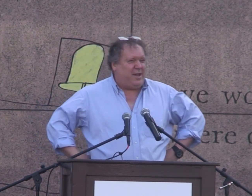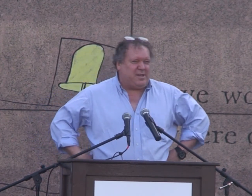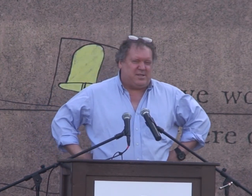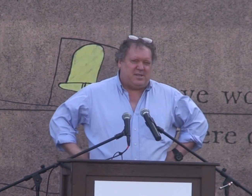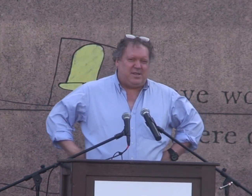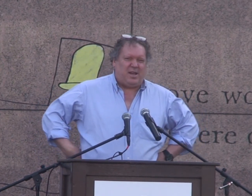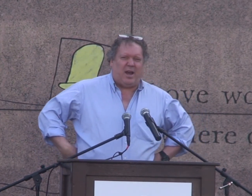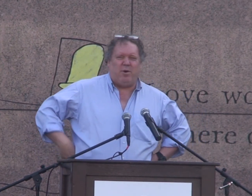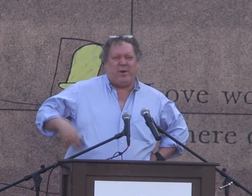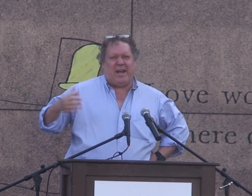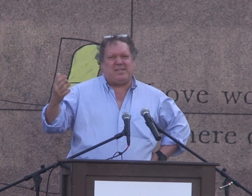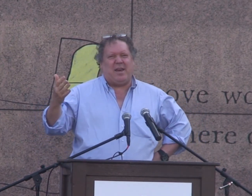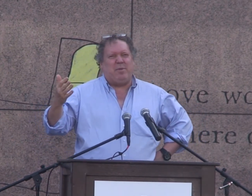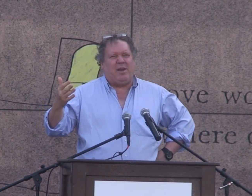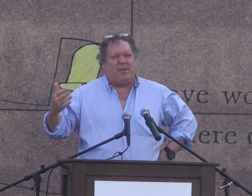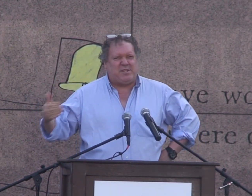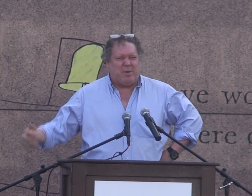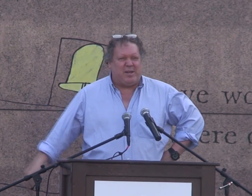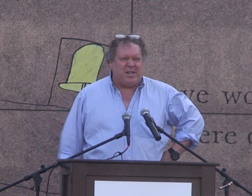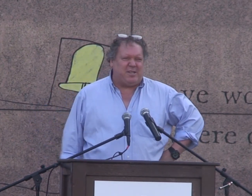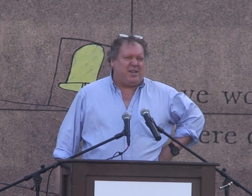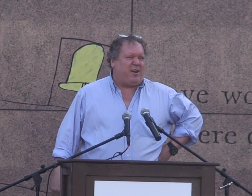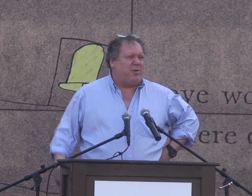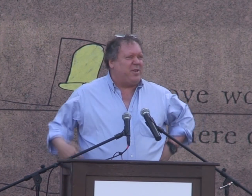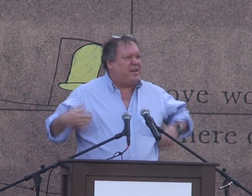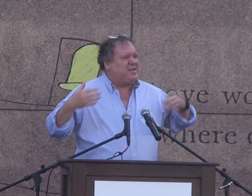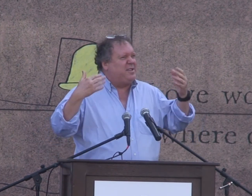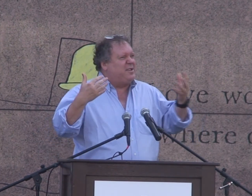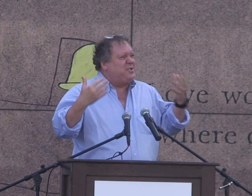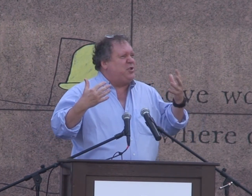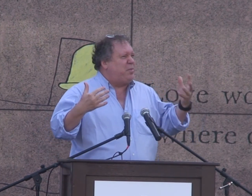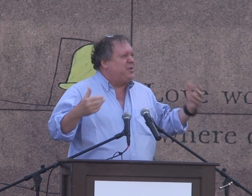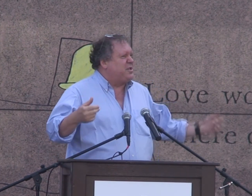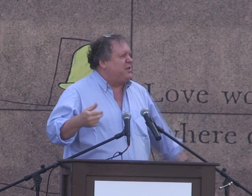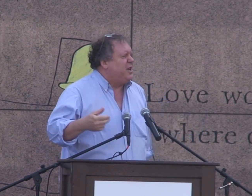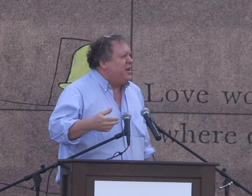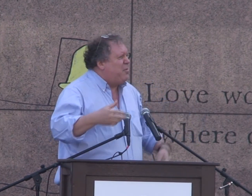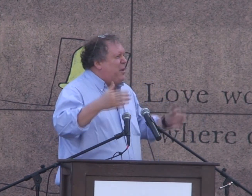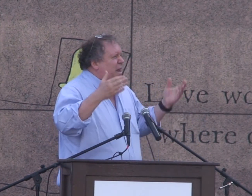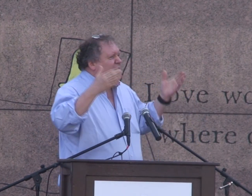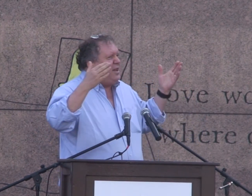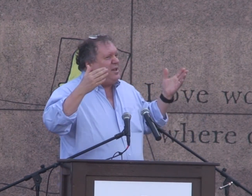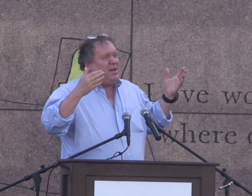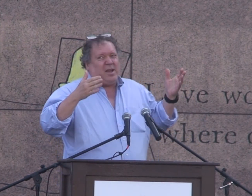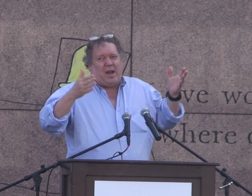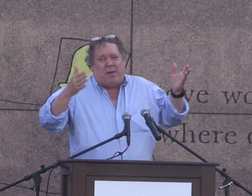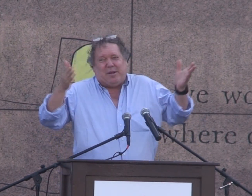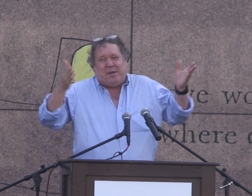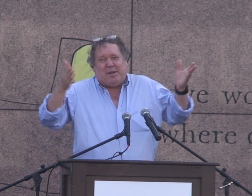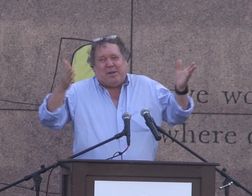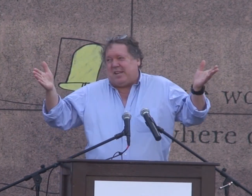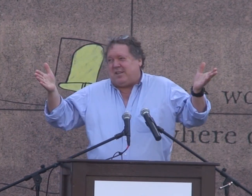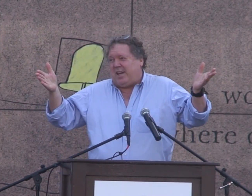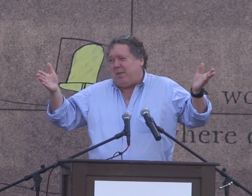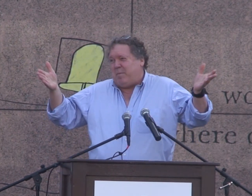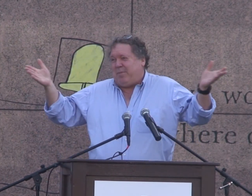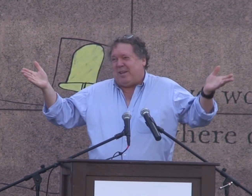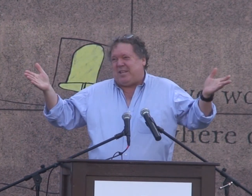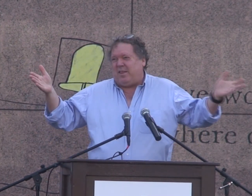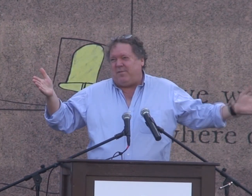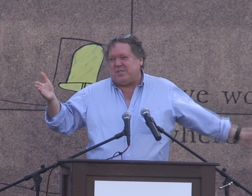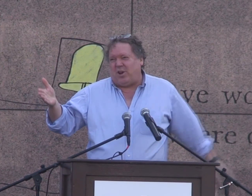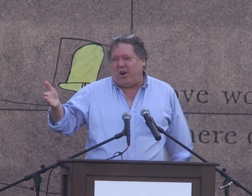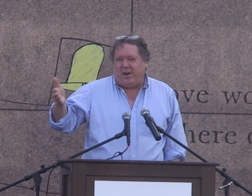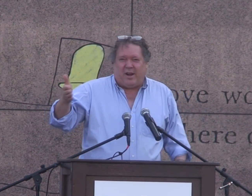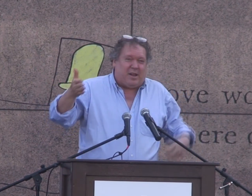Heroin addicts. I won't ask how many of us have been addicted to heroin. That's a little too personal. But, I mean, statistically,